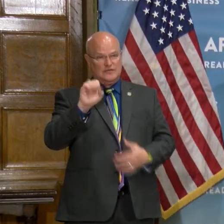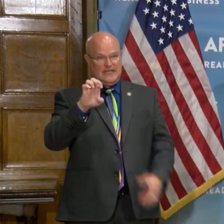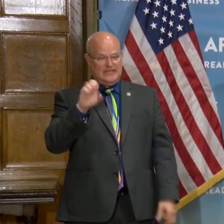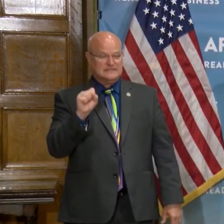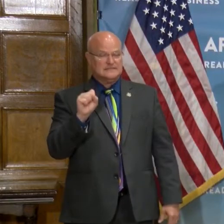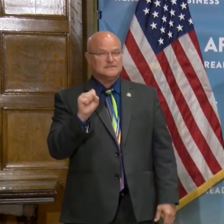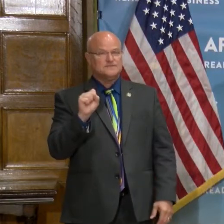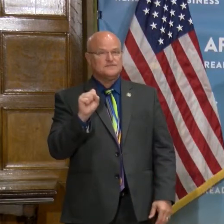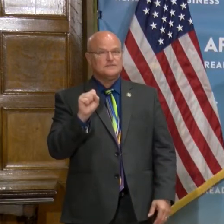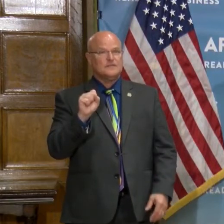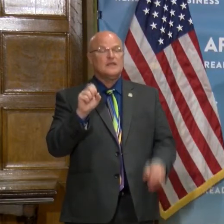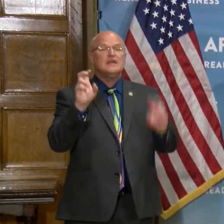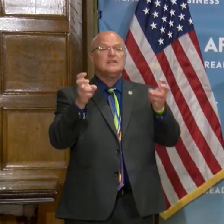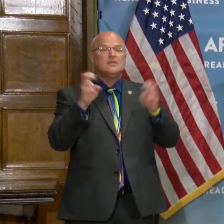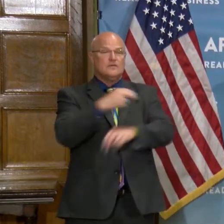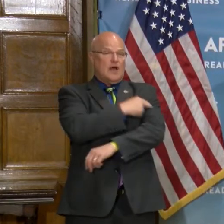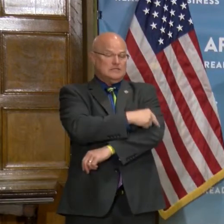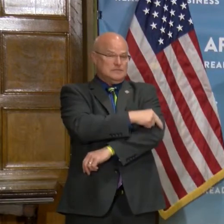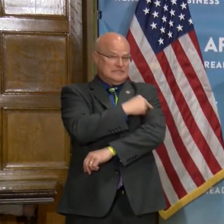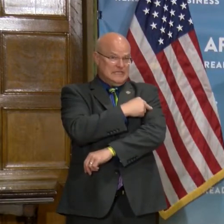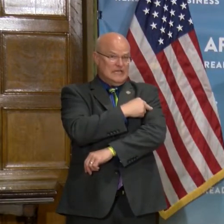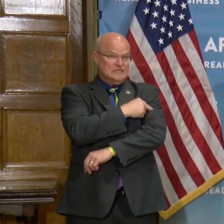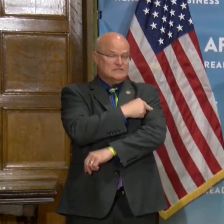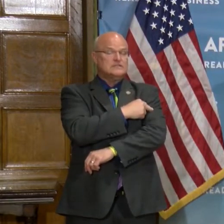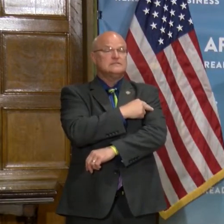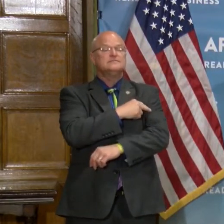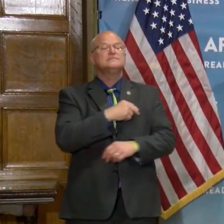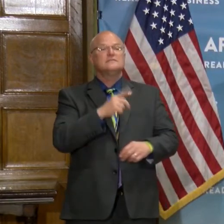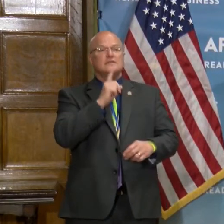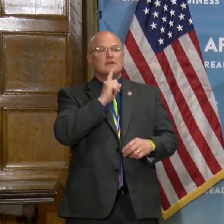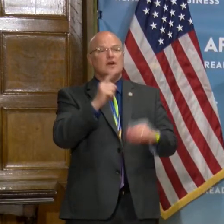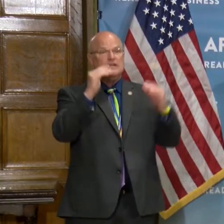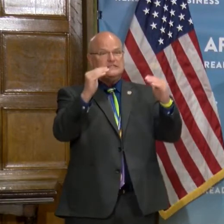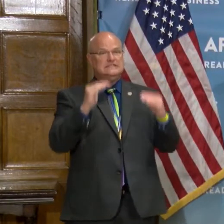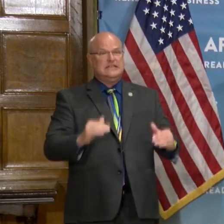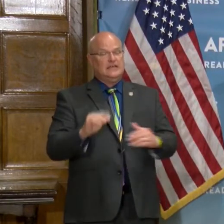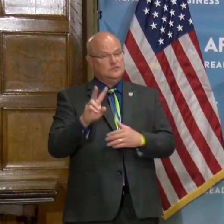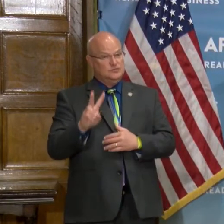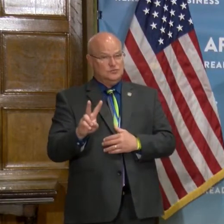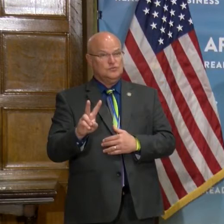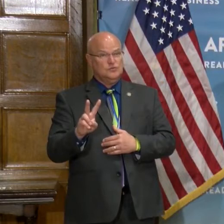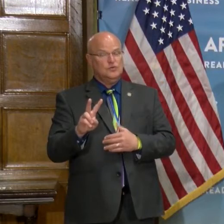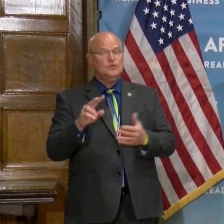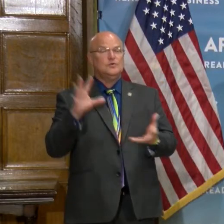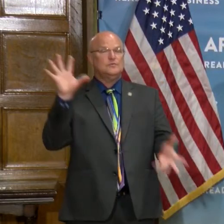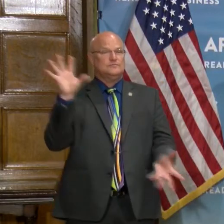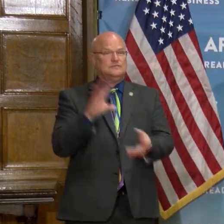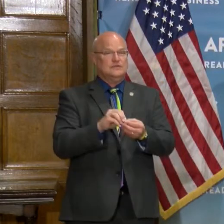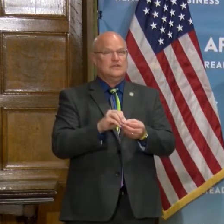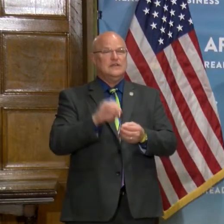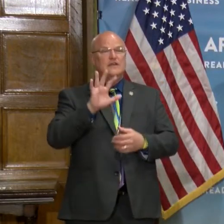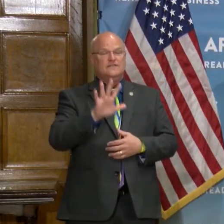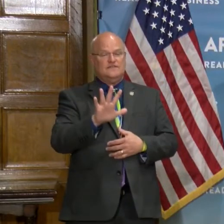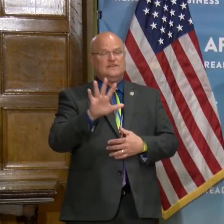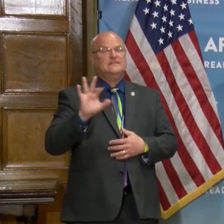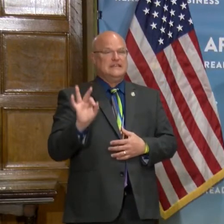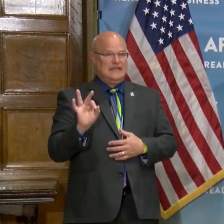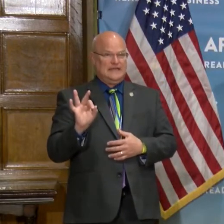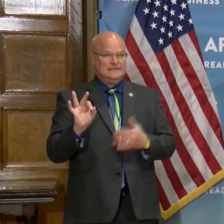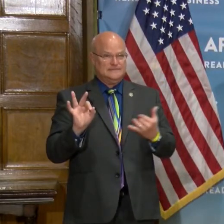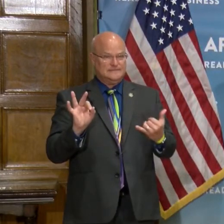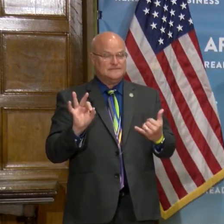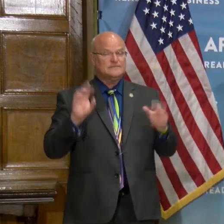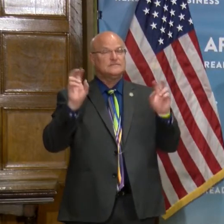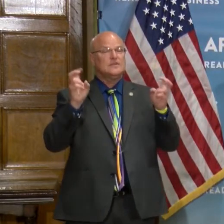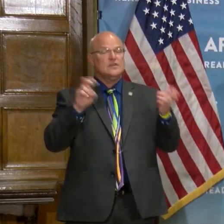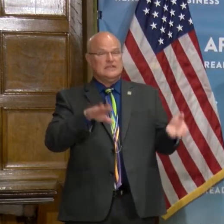cases. In terms of hospitalizations, our hospitalizations are down 2, which brings us down to 59.